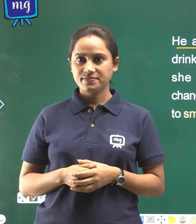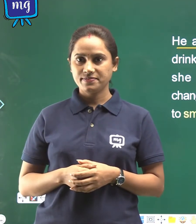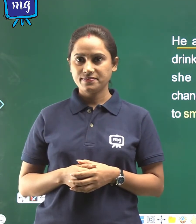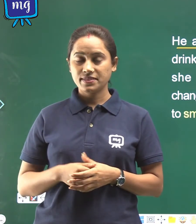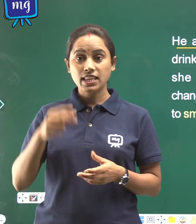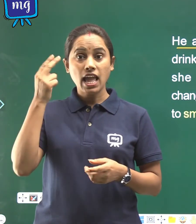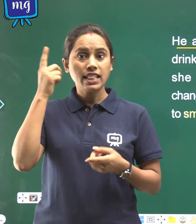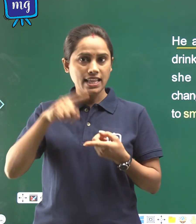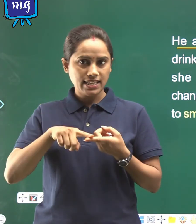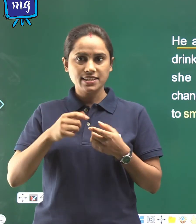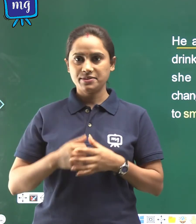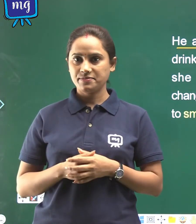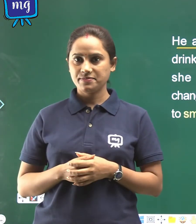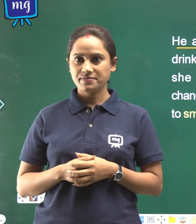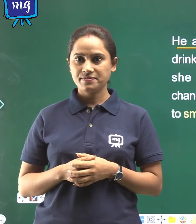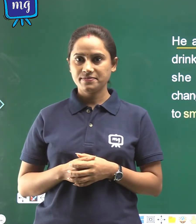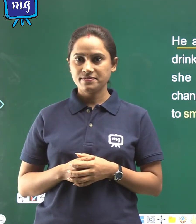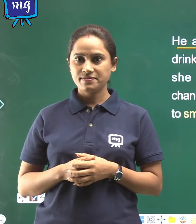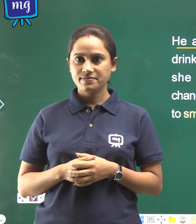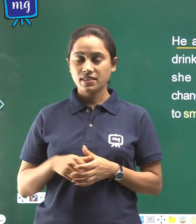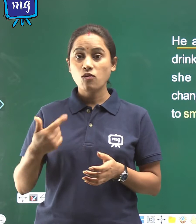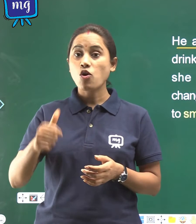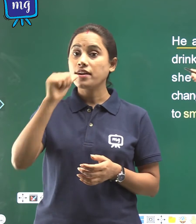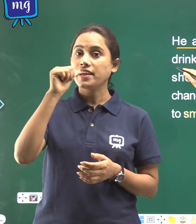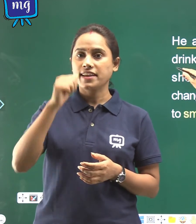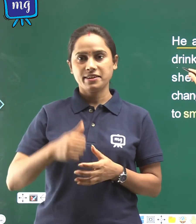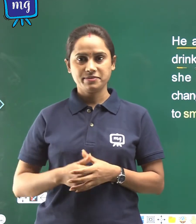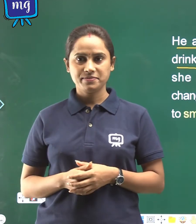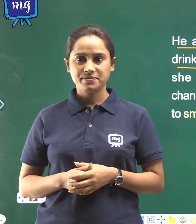the reason for drinking.